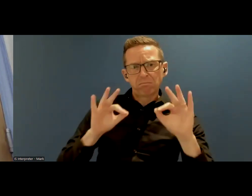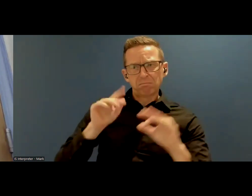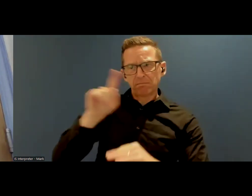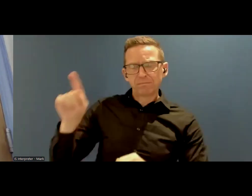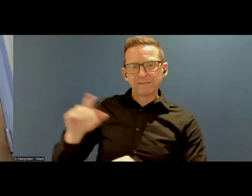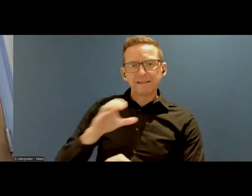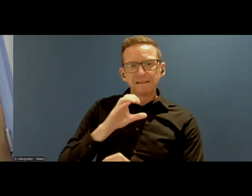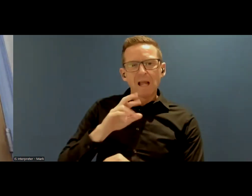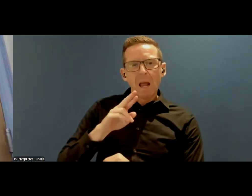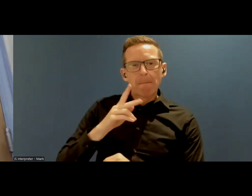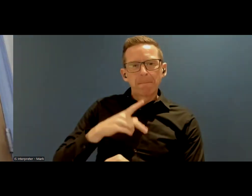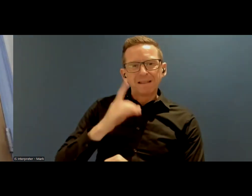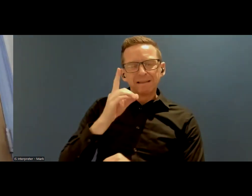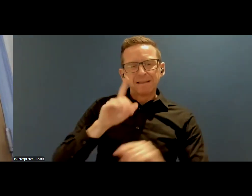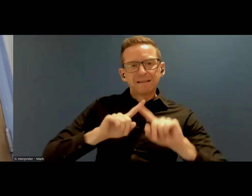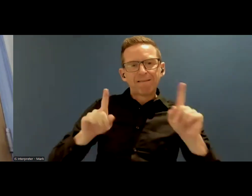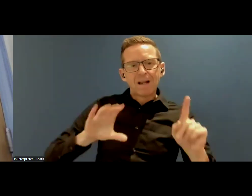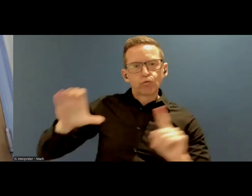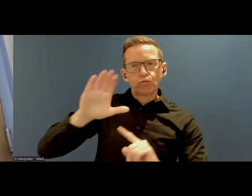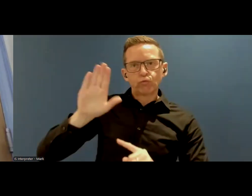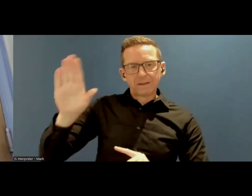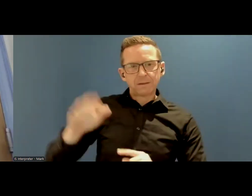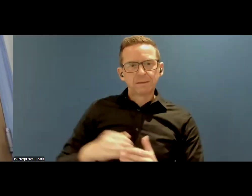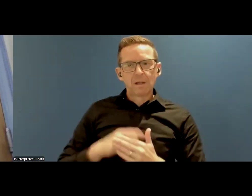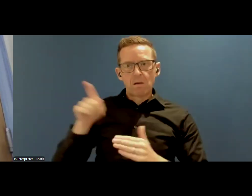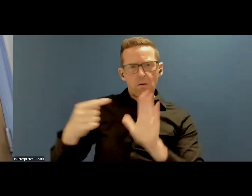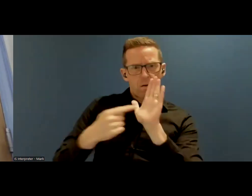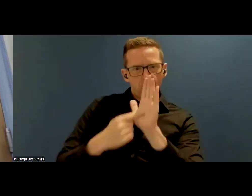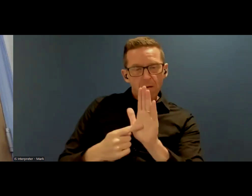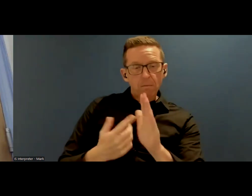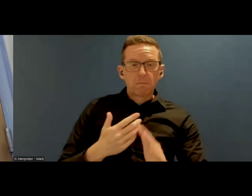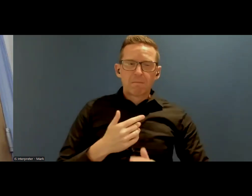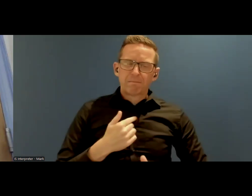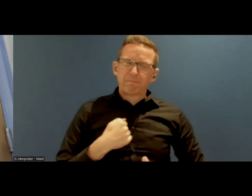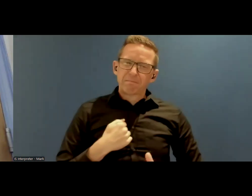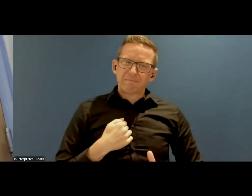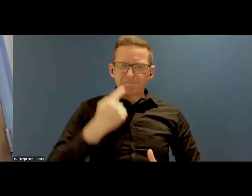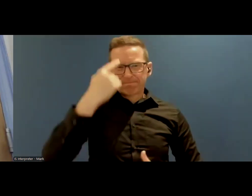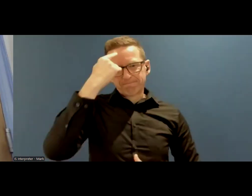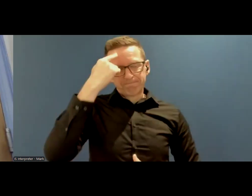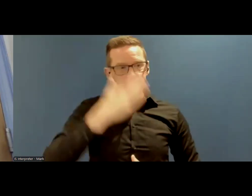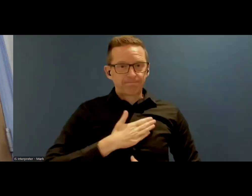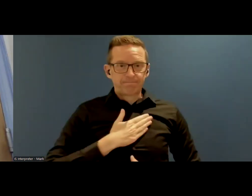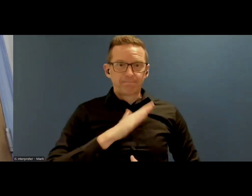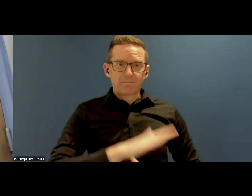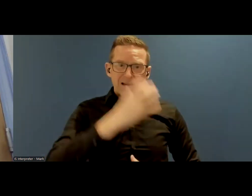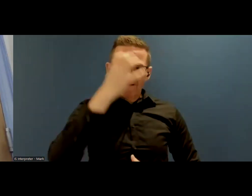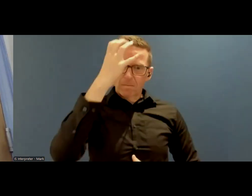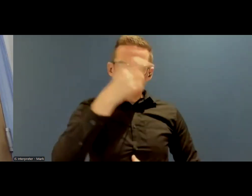UK governments have either had a poor awareness of these or have seemed very resistant to learning from